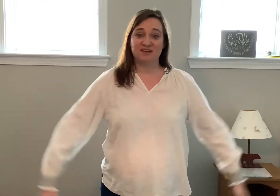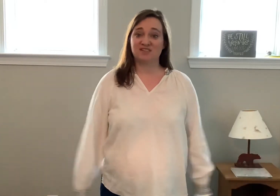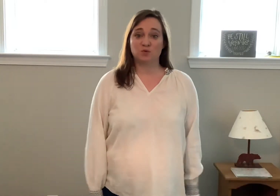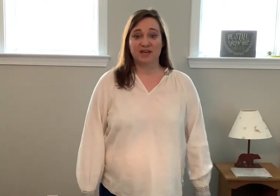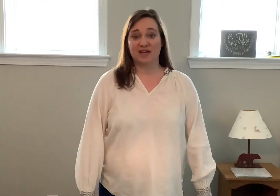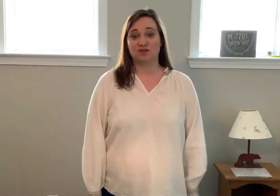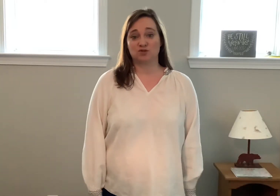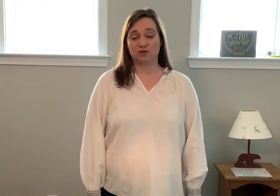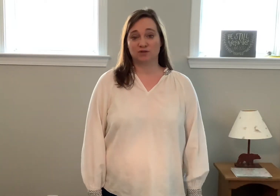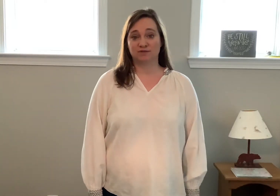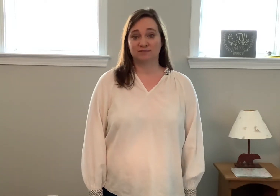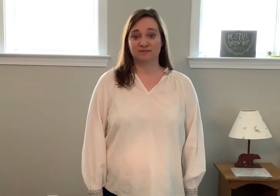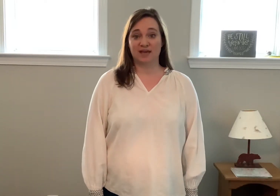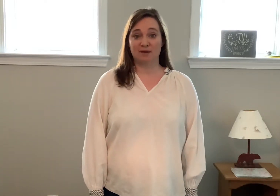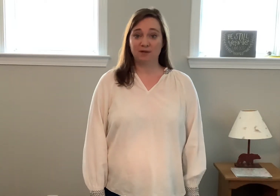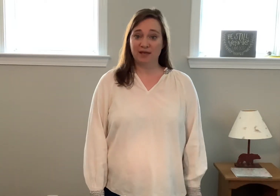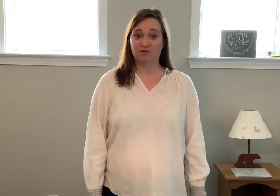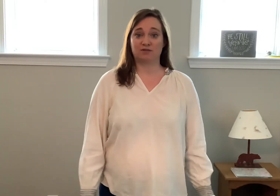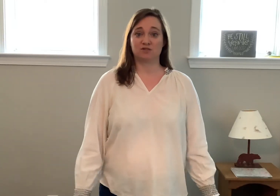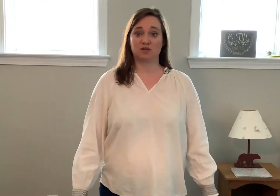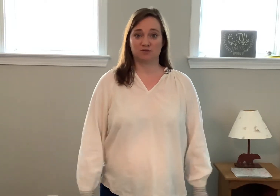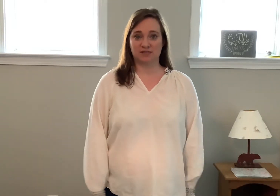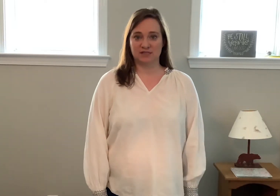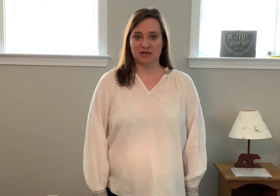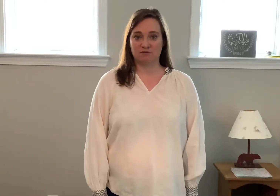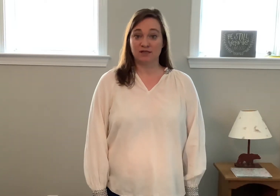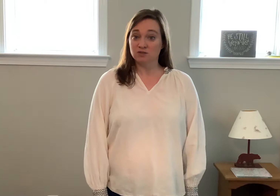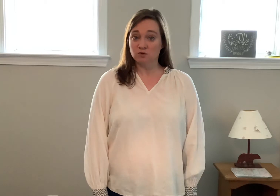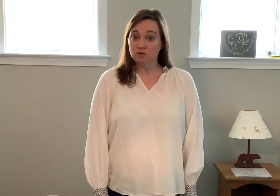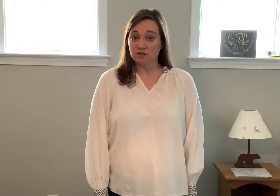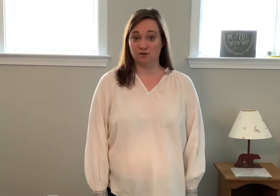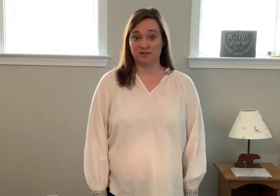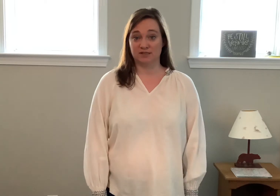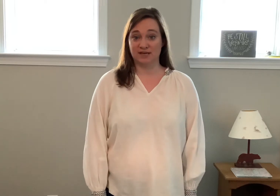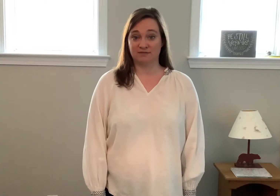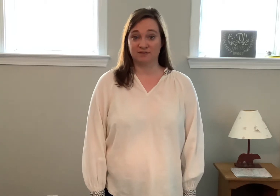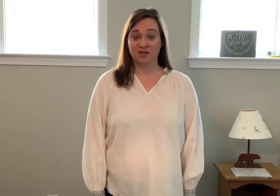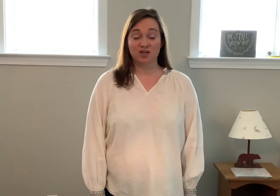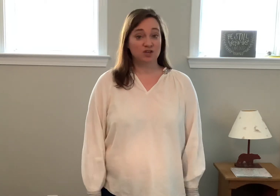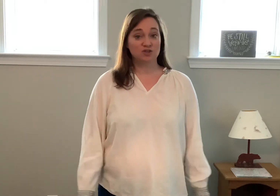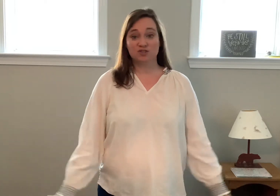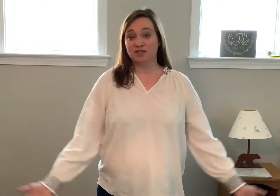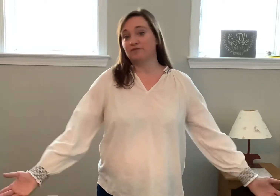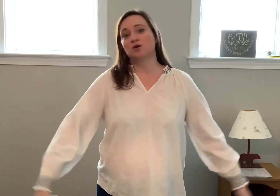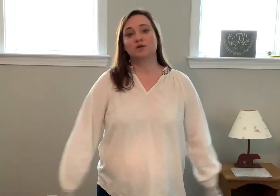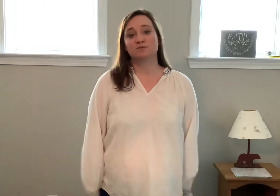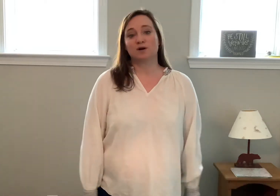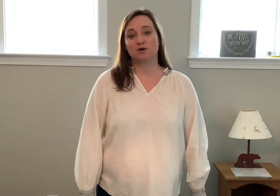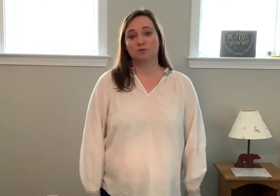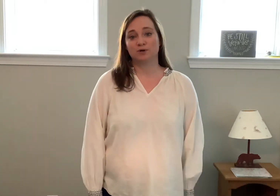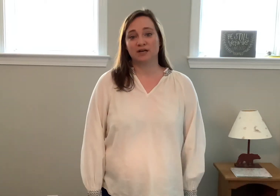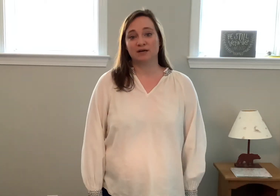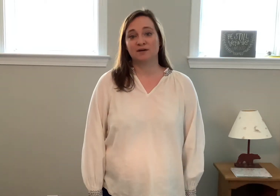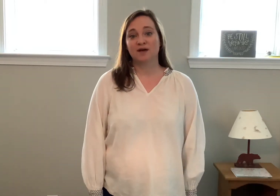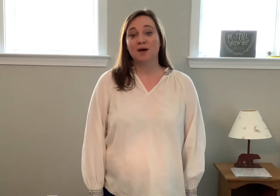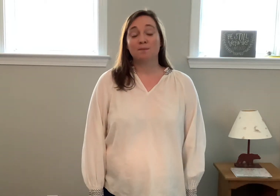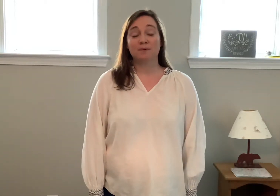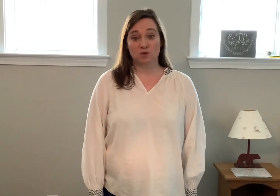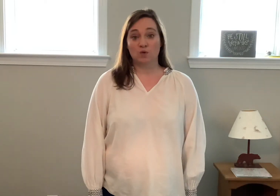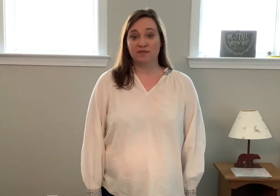that we can't control, like playgrounds closing down and schools closing down. You just never know what tomorrow will bring. But the one thing